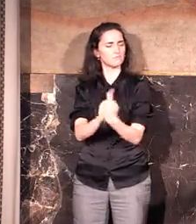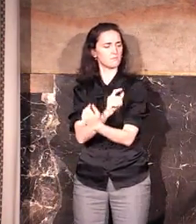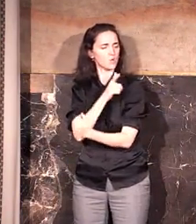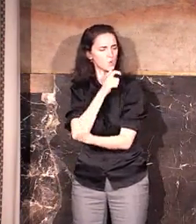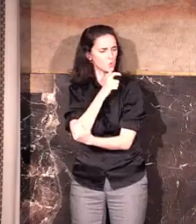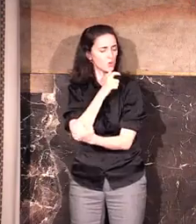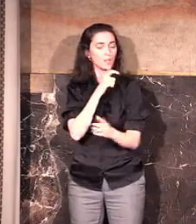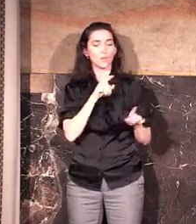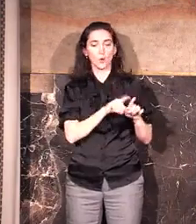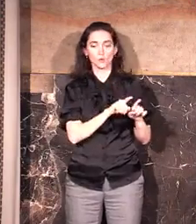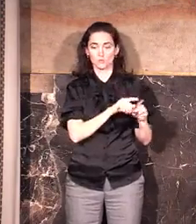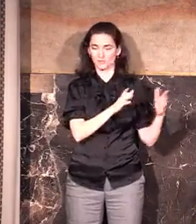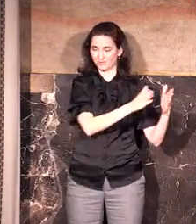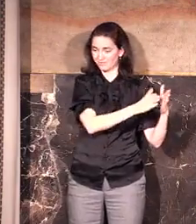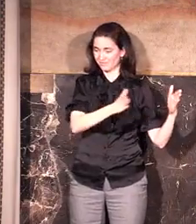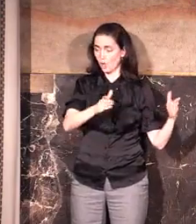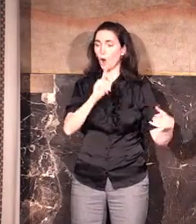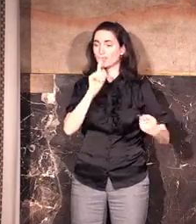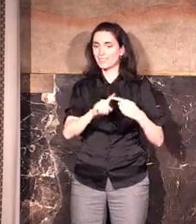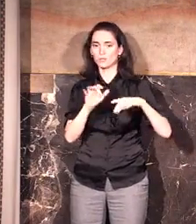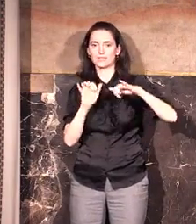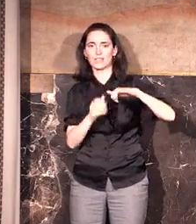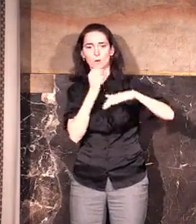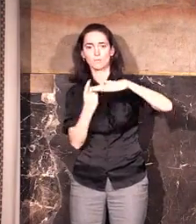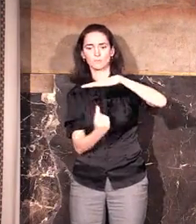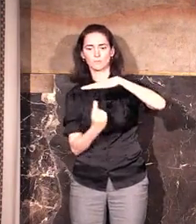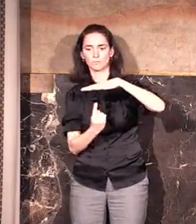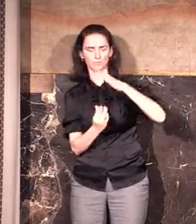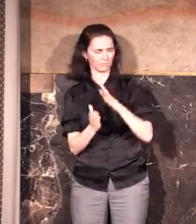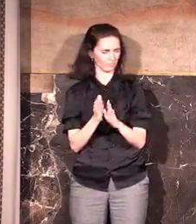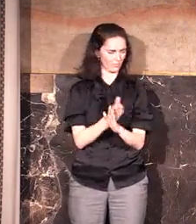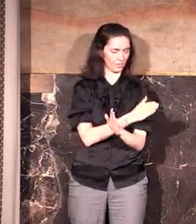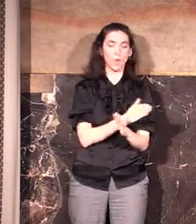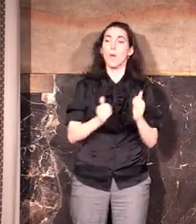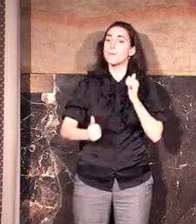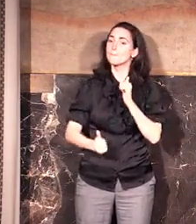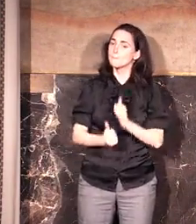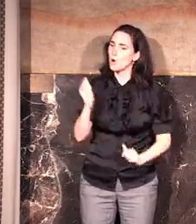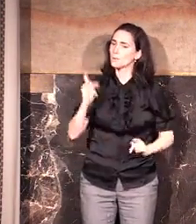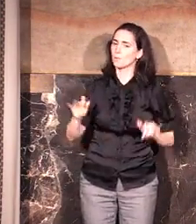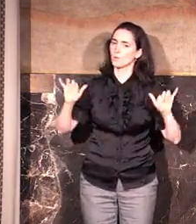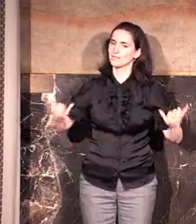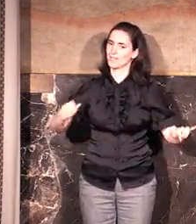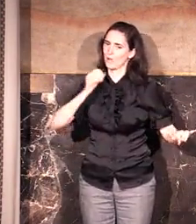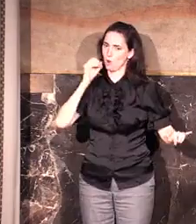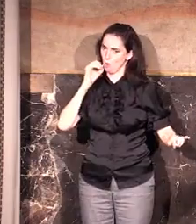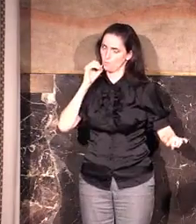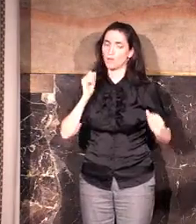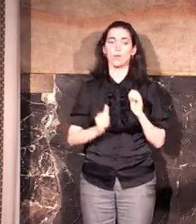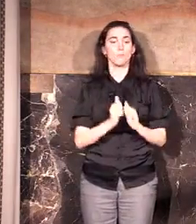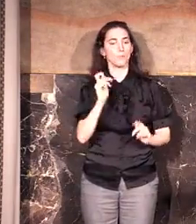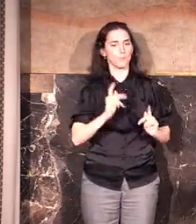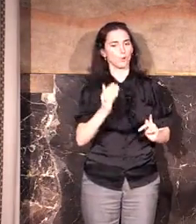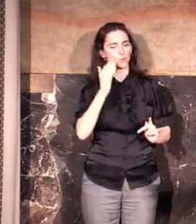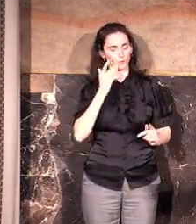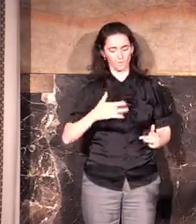ability to isolate. Our hope is that most people are largely staying at home, and people have heard certainly that if you're sick, you should stay at home. So that latter period, you're probably not coming